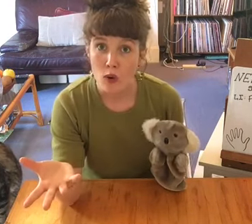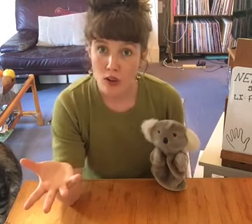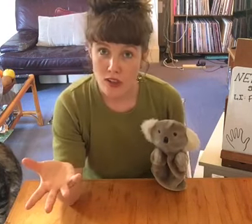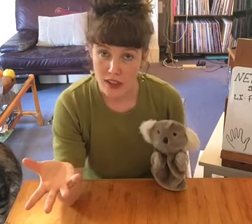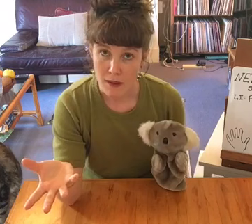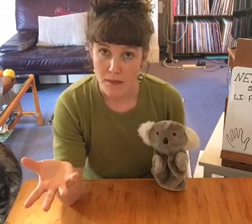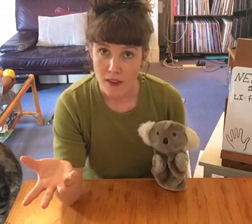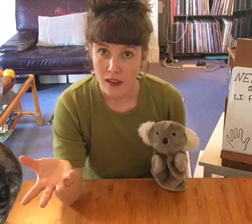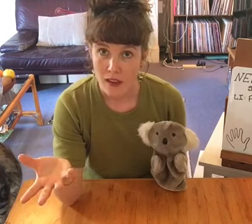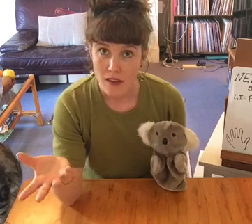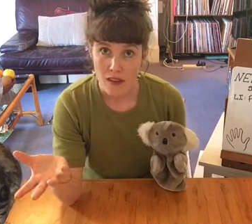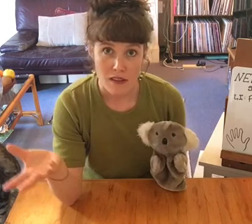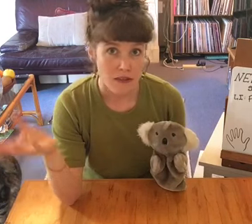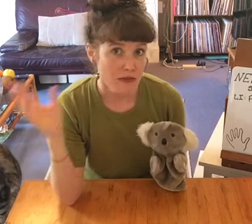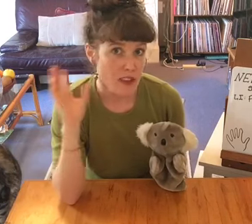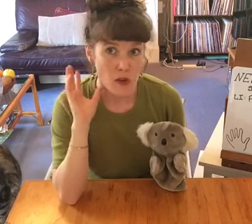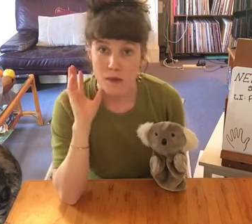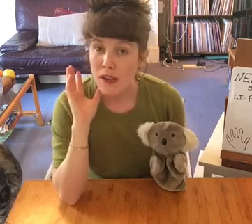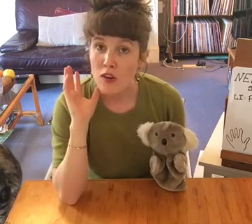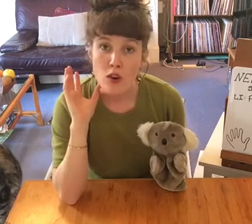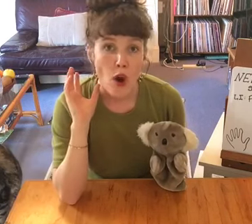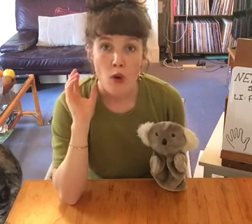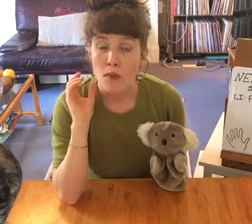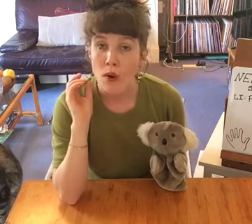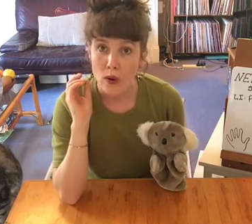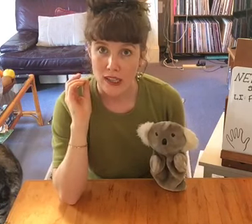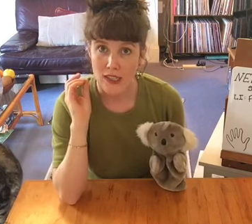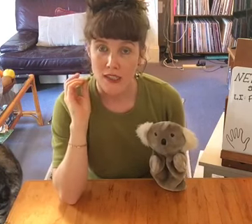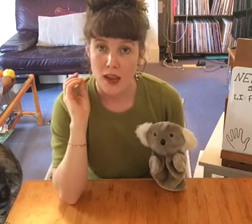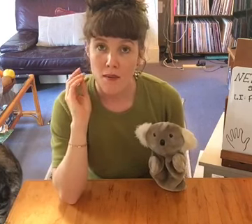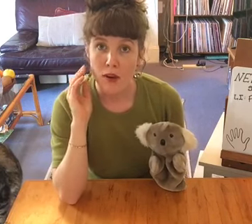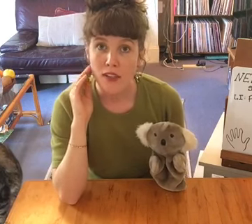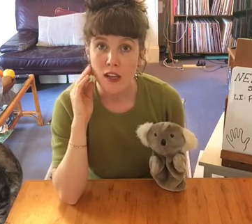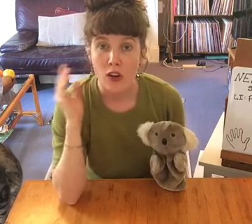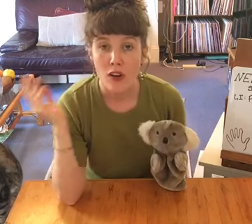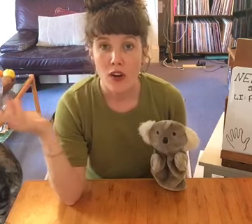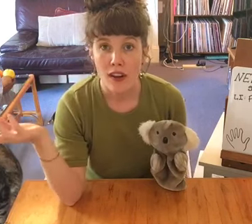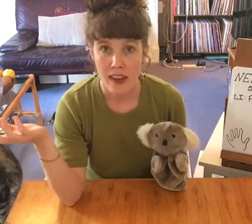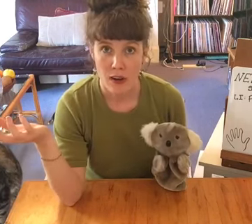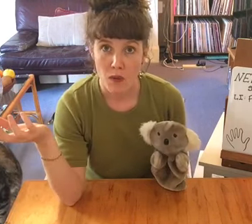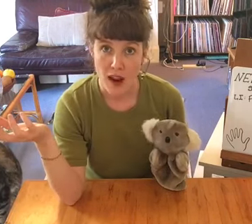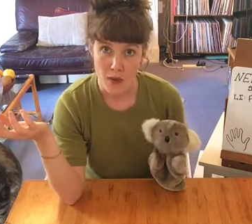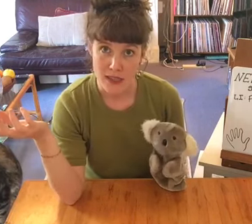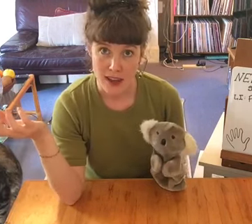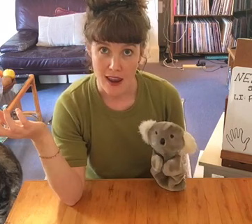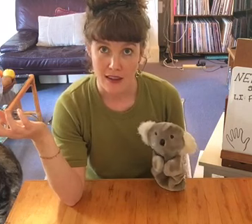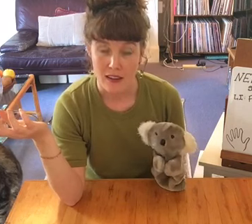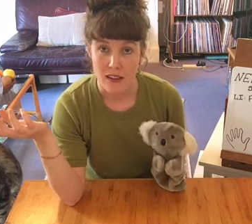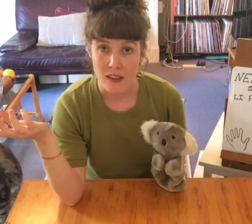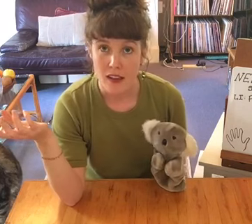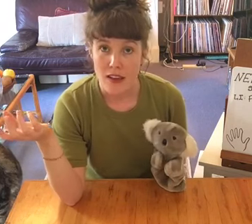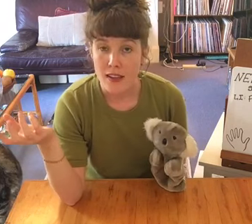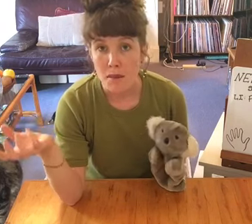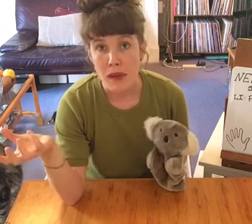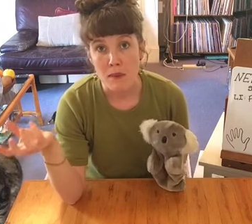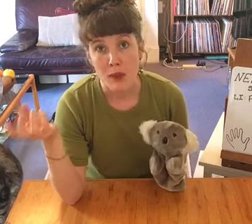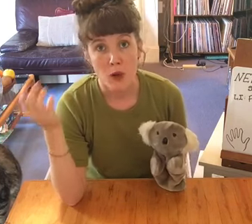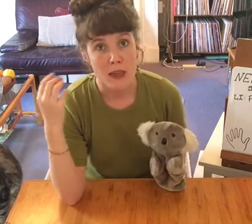to them, there would be no point because they could not hear what I was saying. Some people who are deaf